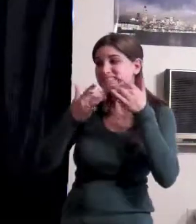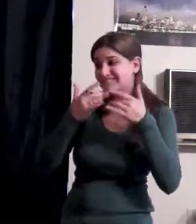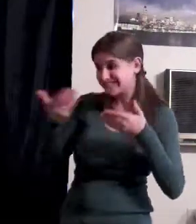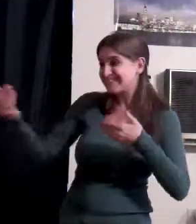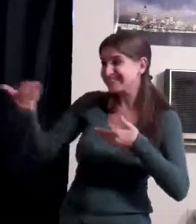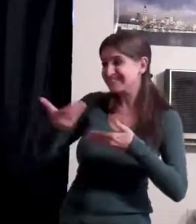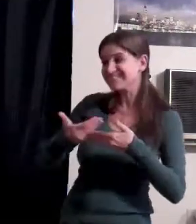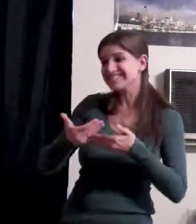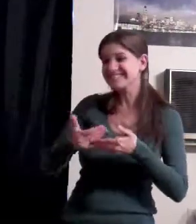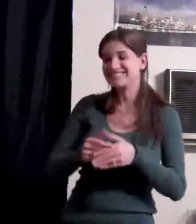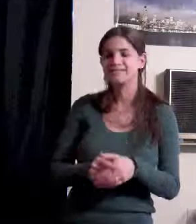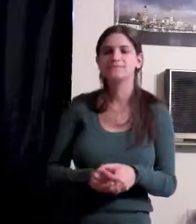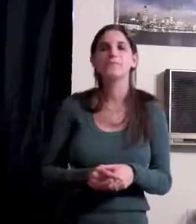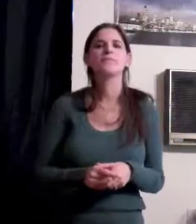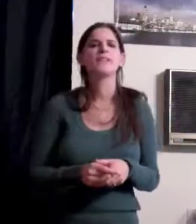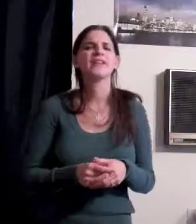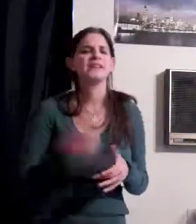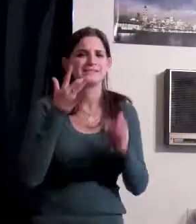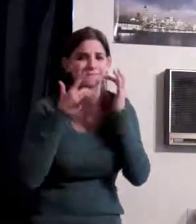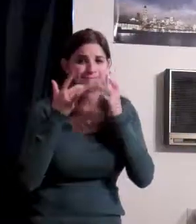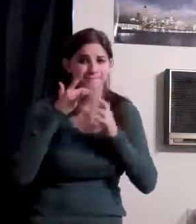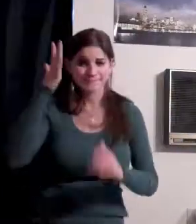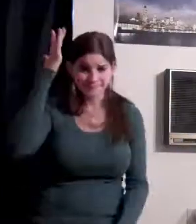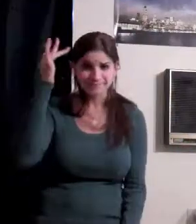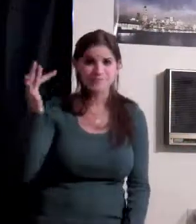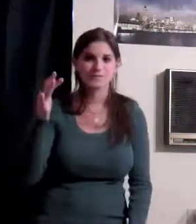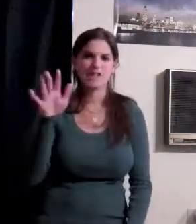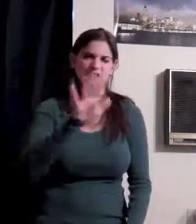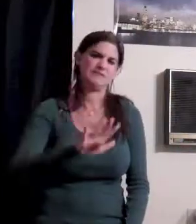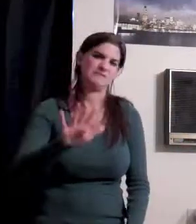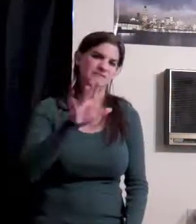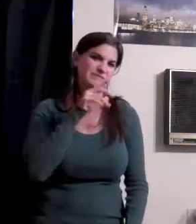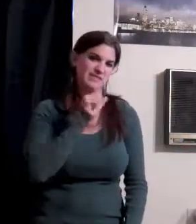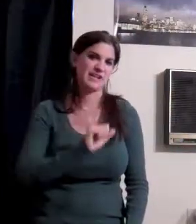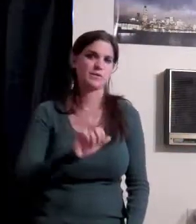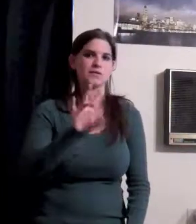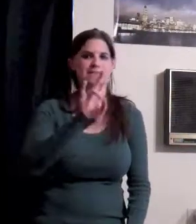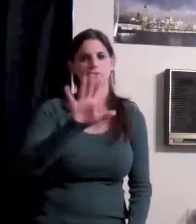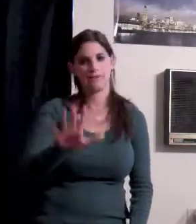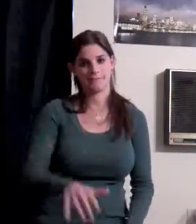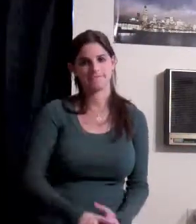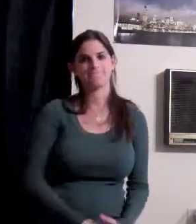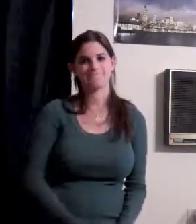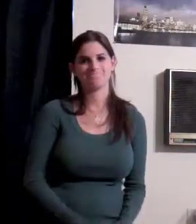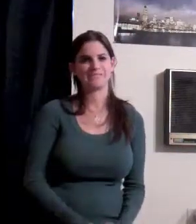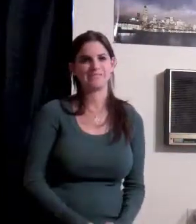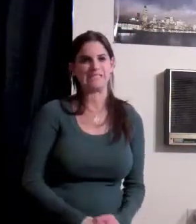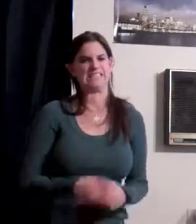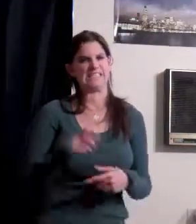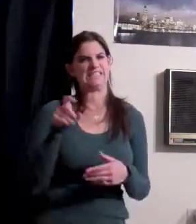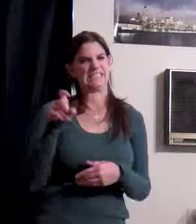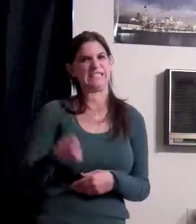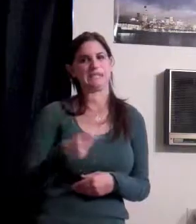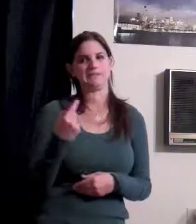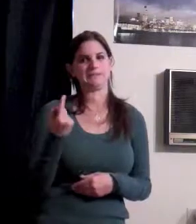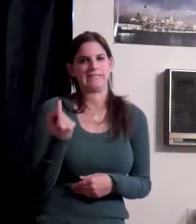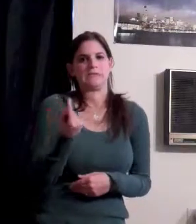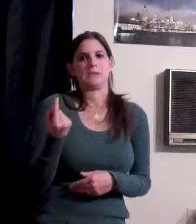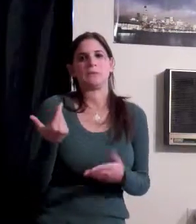average age of the volunteer at the hospital gift shop was 75. They needed some young blood. So next thing you know,